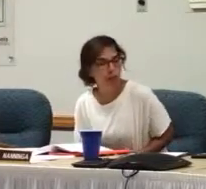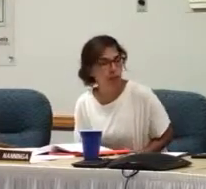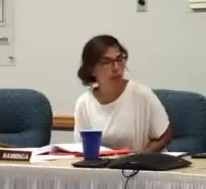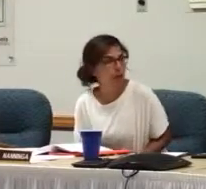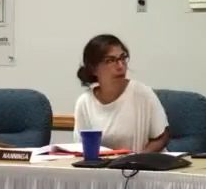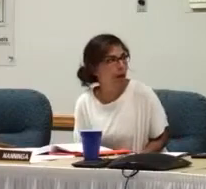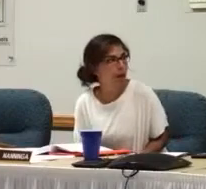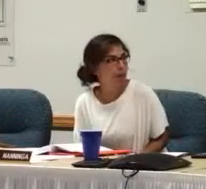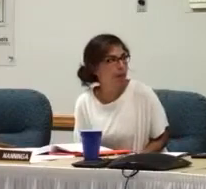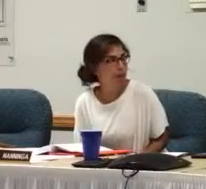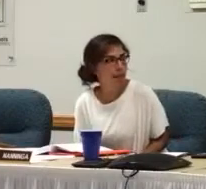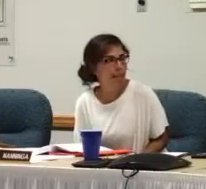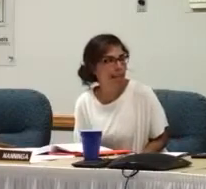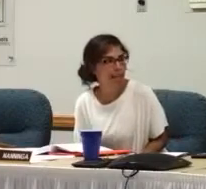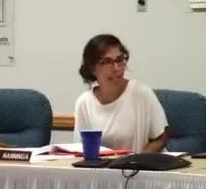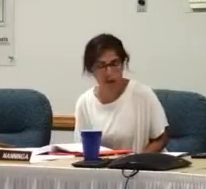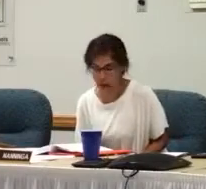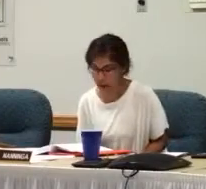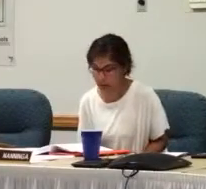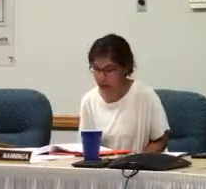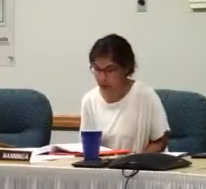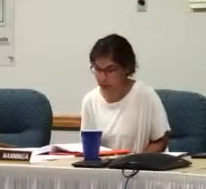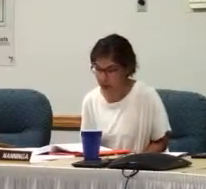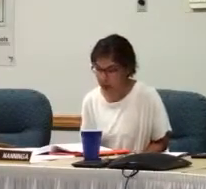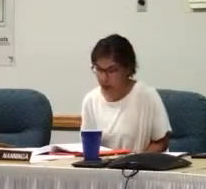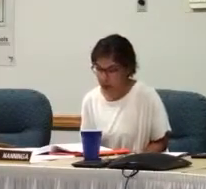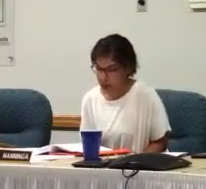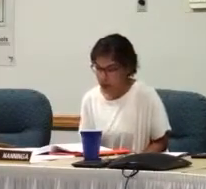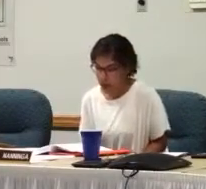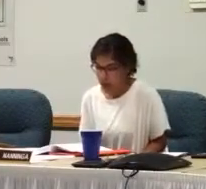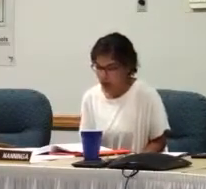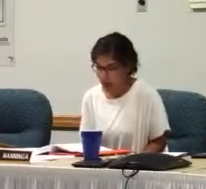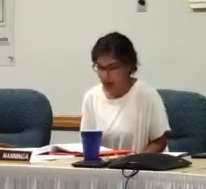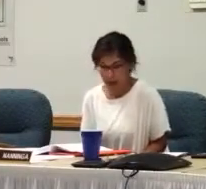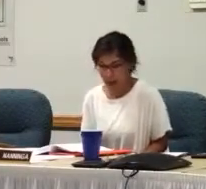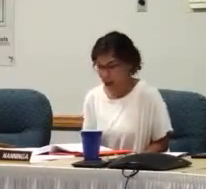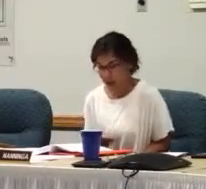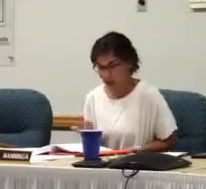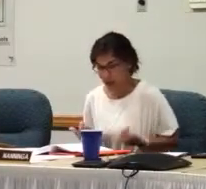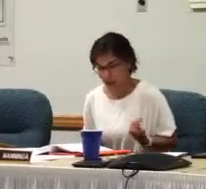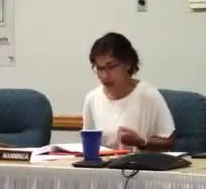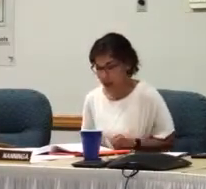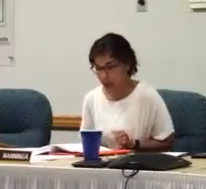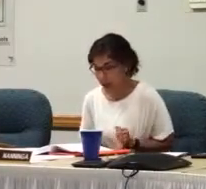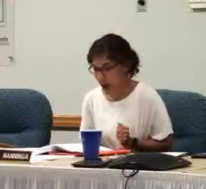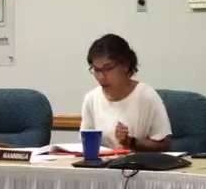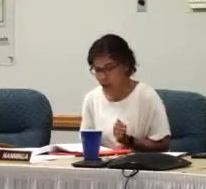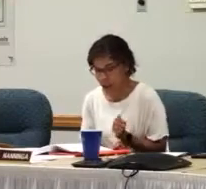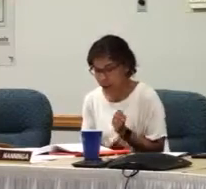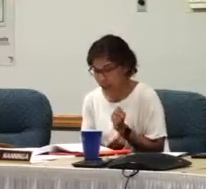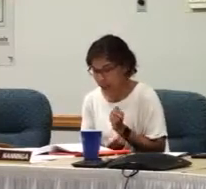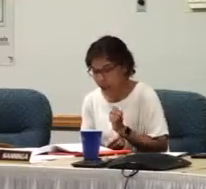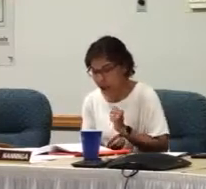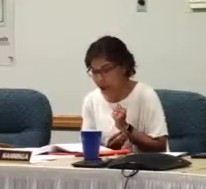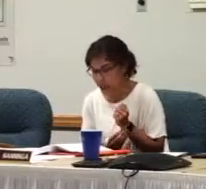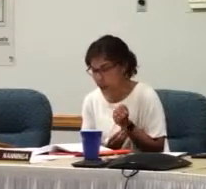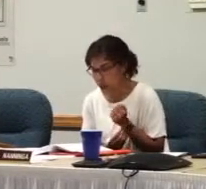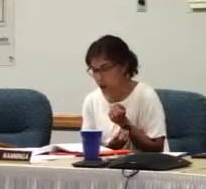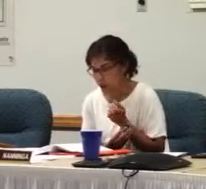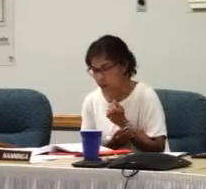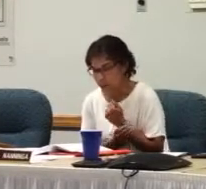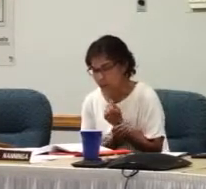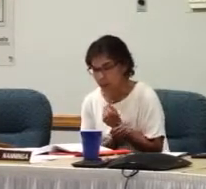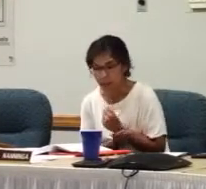we move meetings to different locations. There's, other options that we could do,